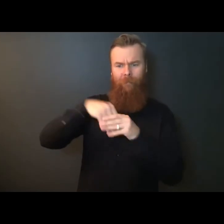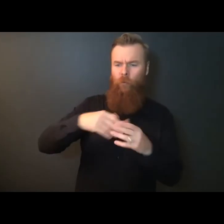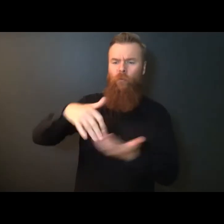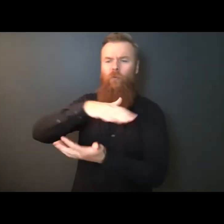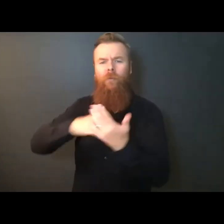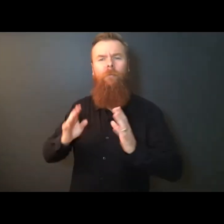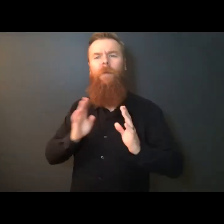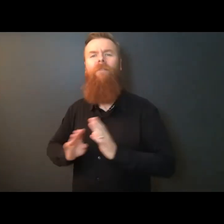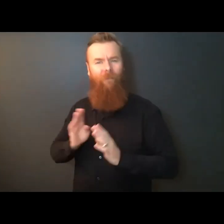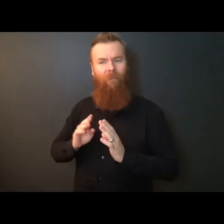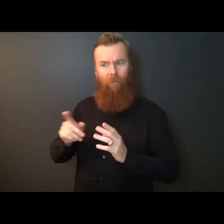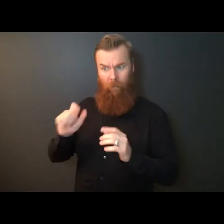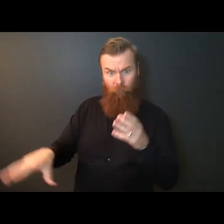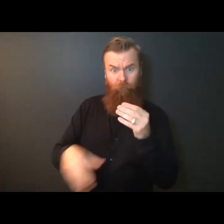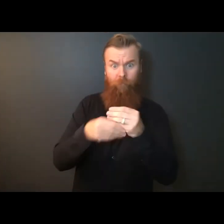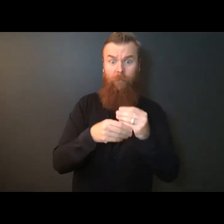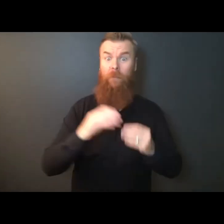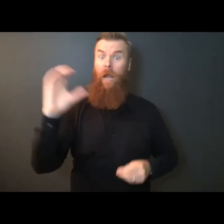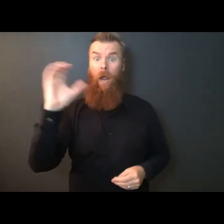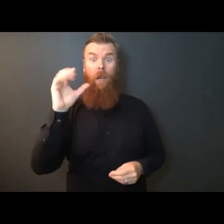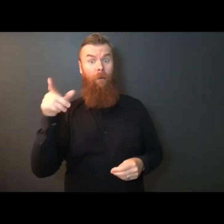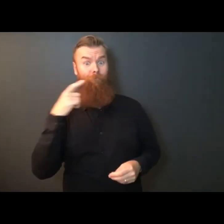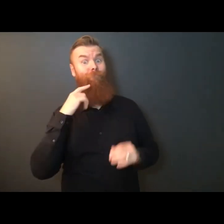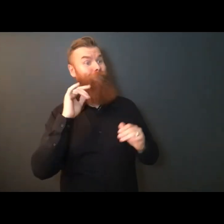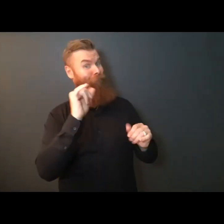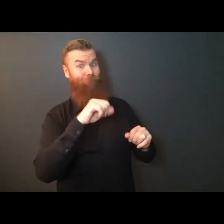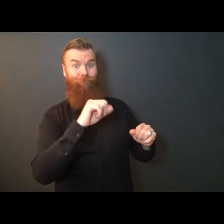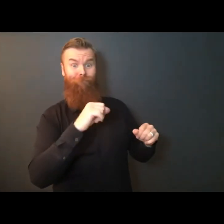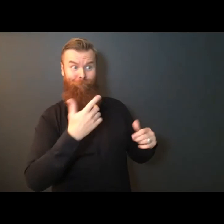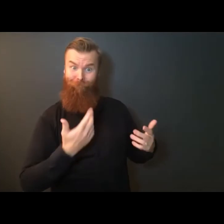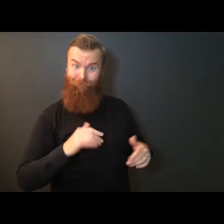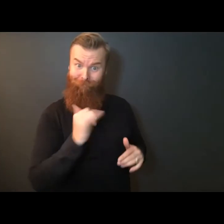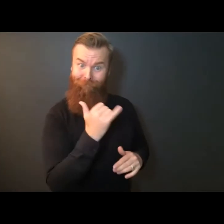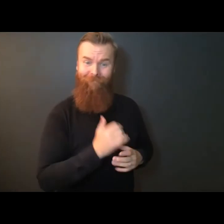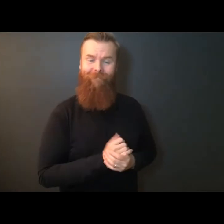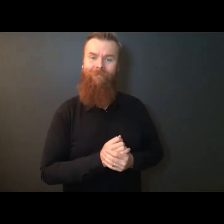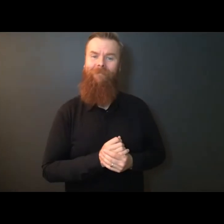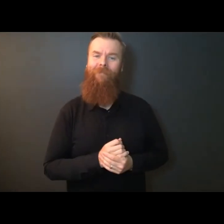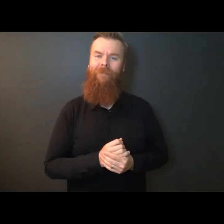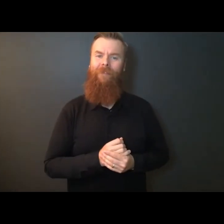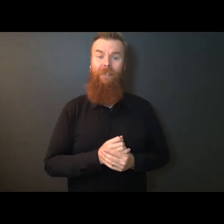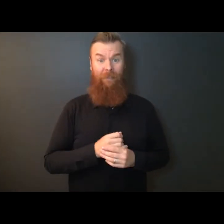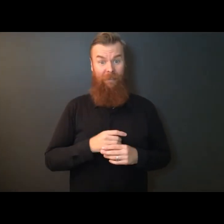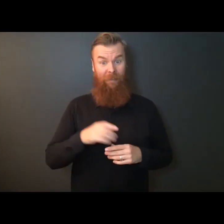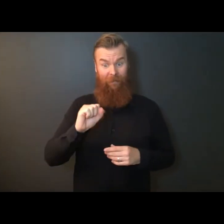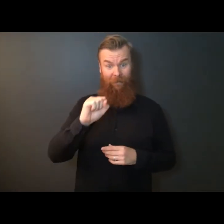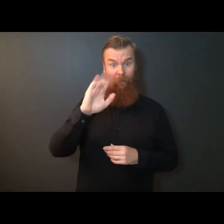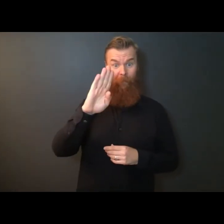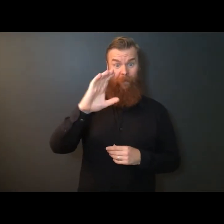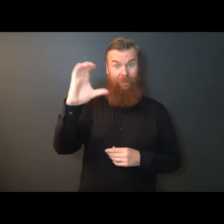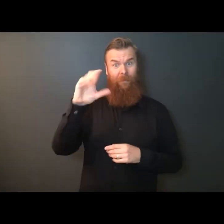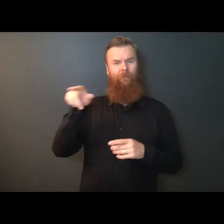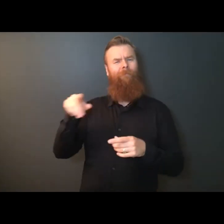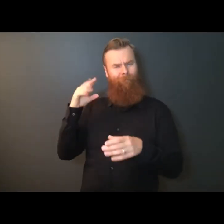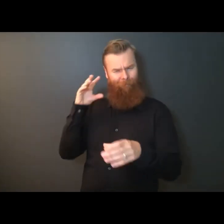Yeah, as I said, I think a big part of SBC is communications and messaging, and the different channels that those